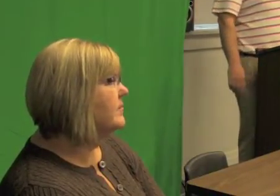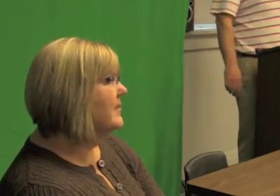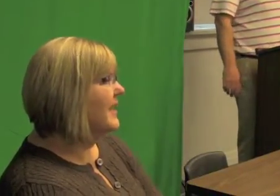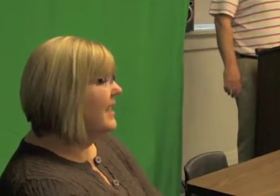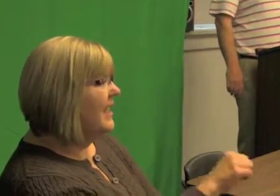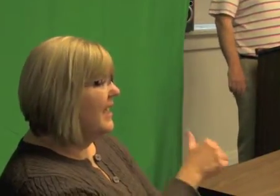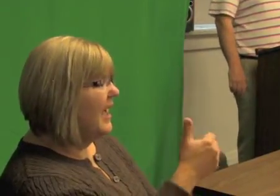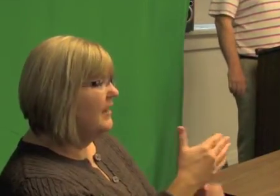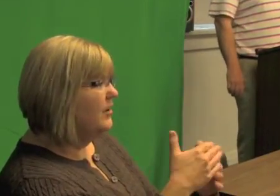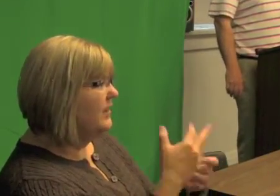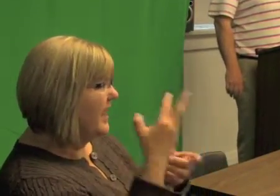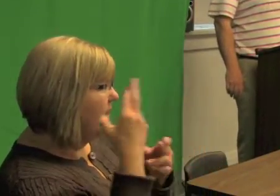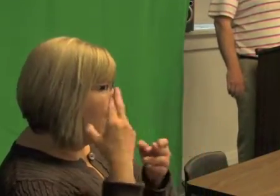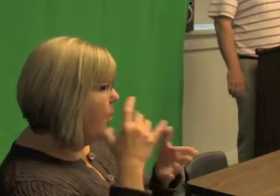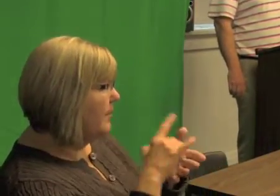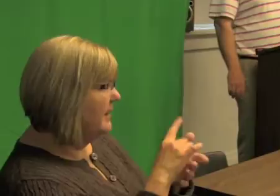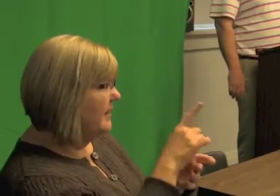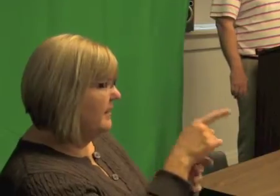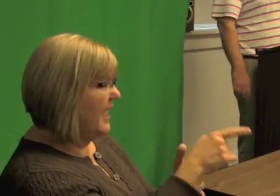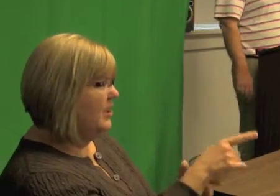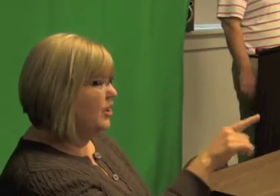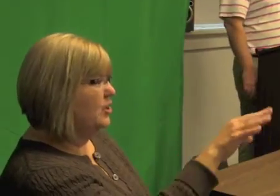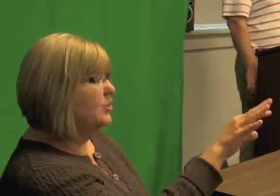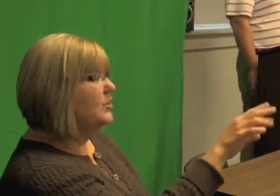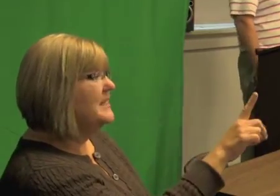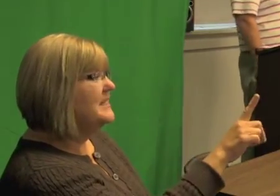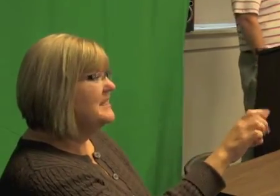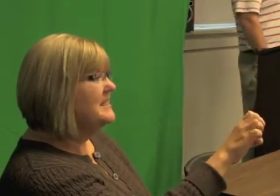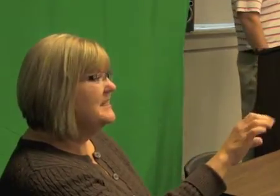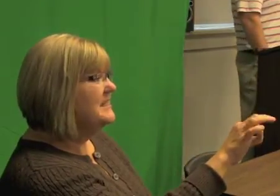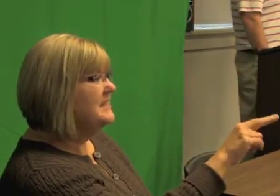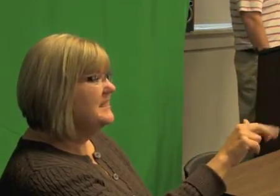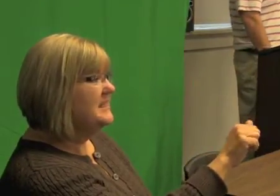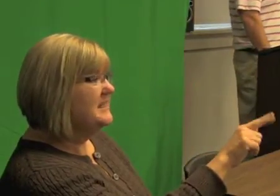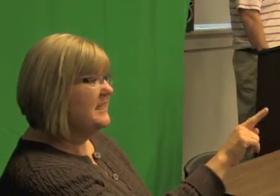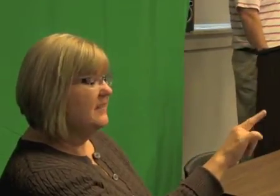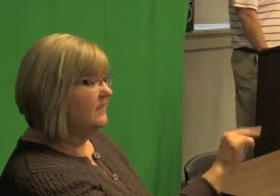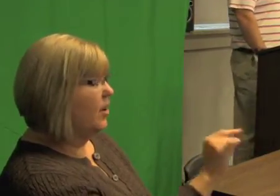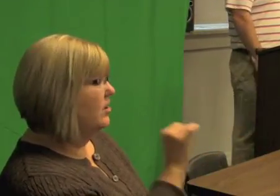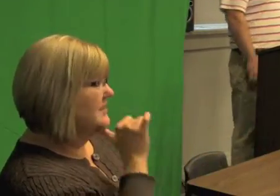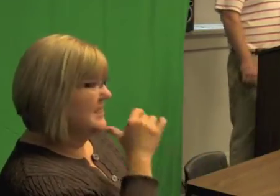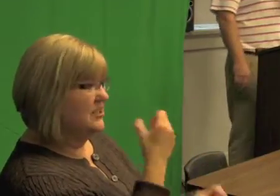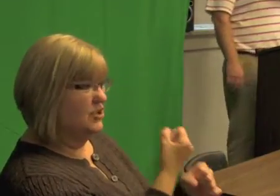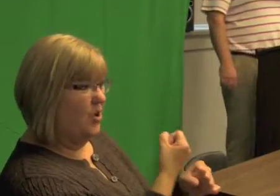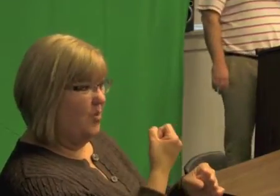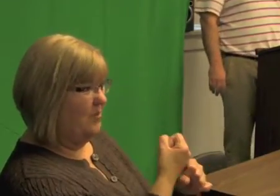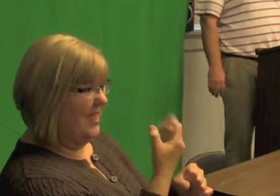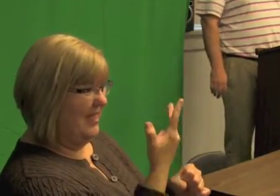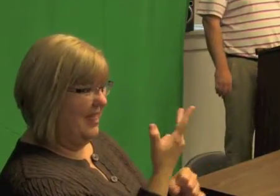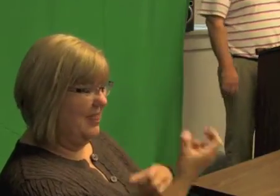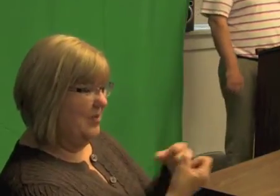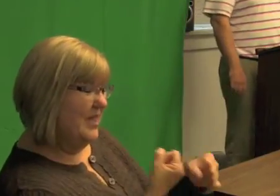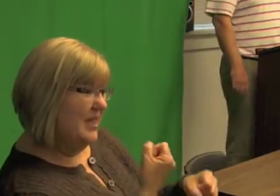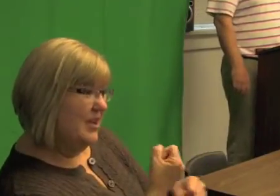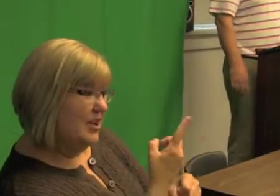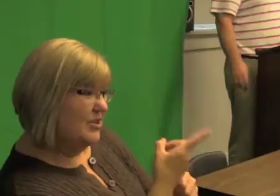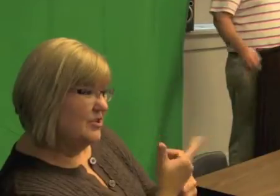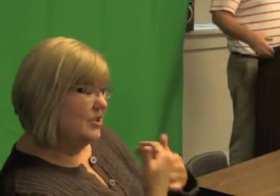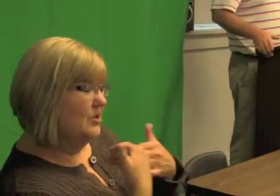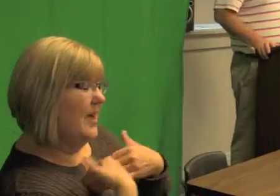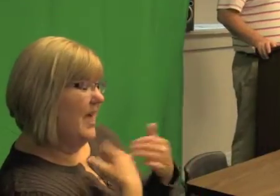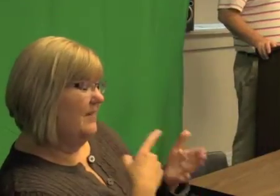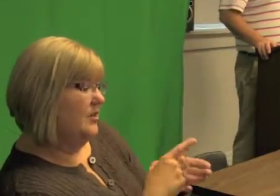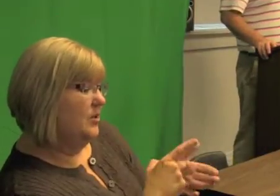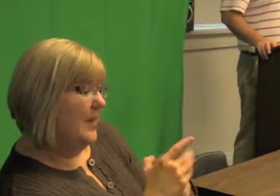Other than hoping that you default and you don't make the 3 years, and then you have to pay interest after